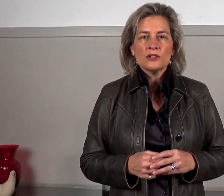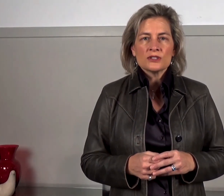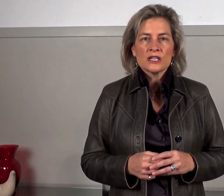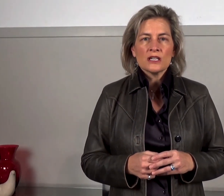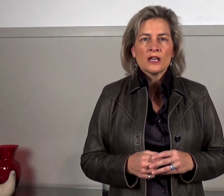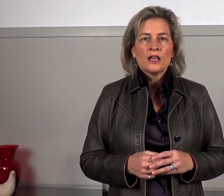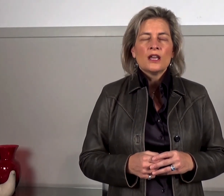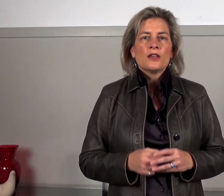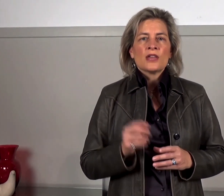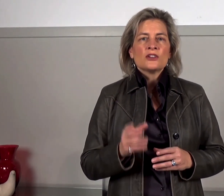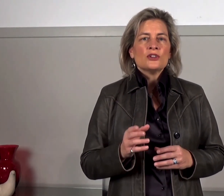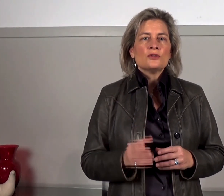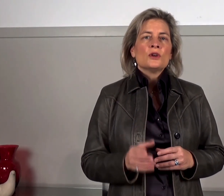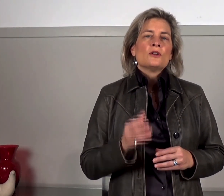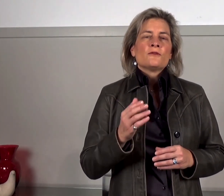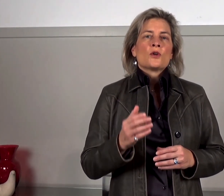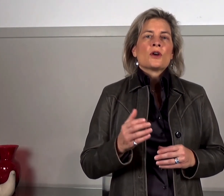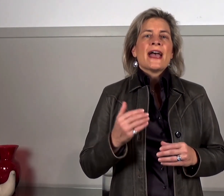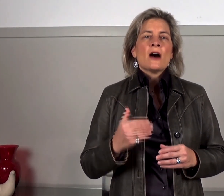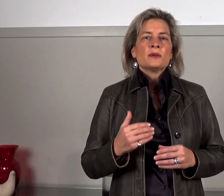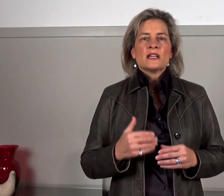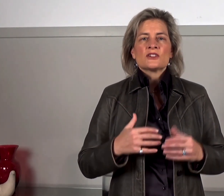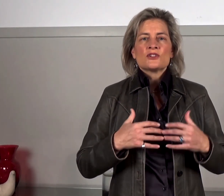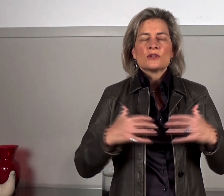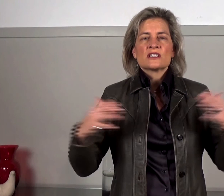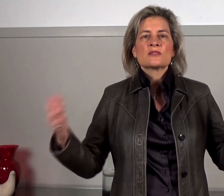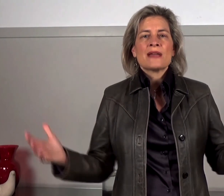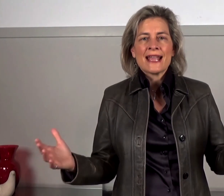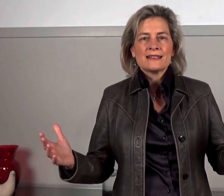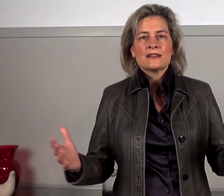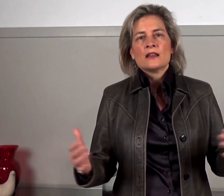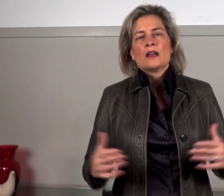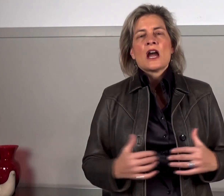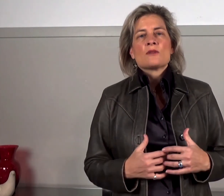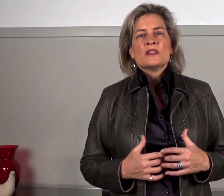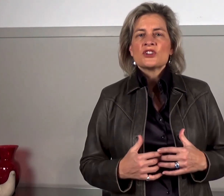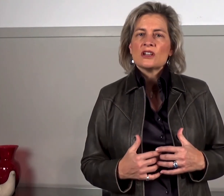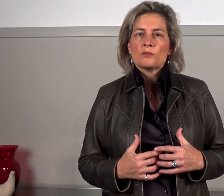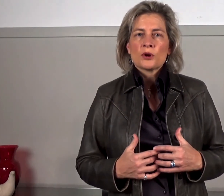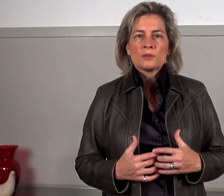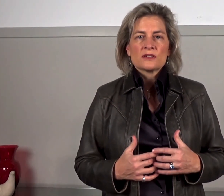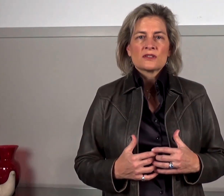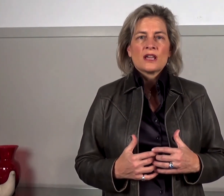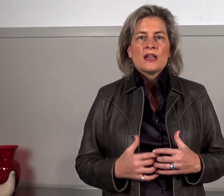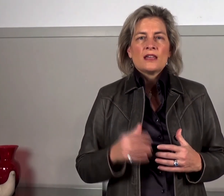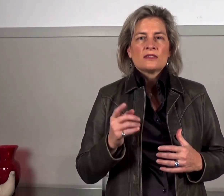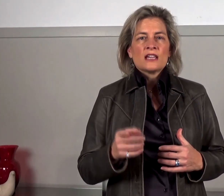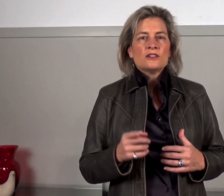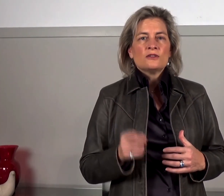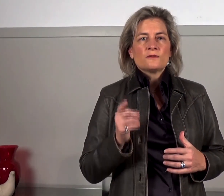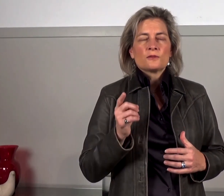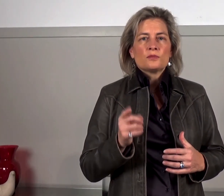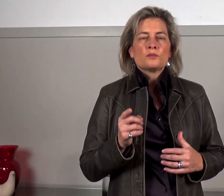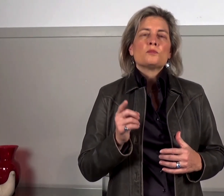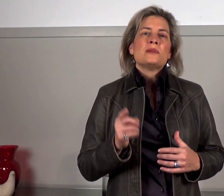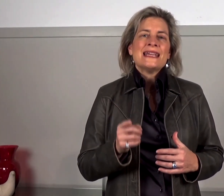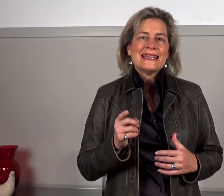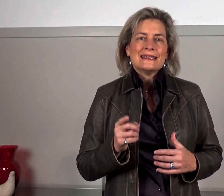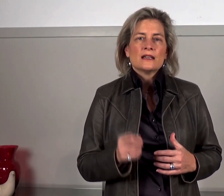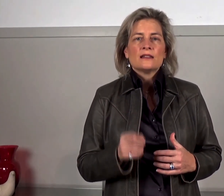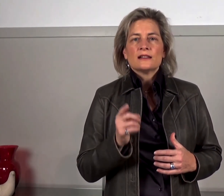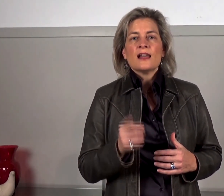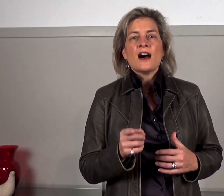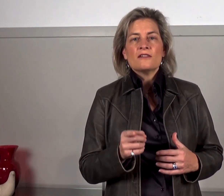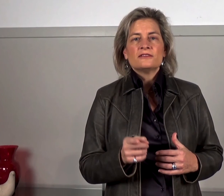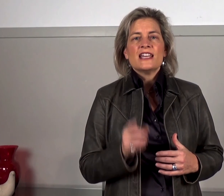our community. Thank you for helping us to expand our mission and purpose. And thank you for